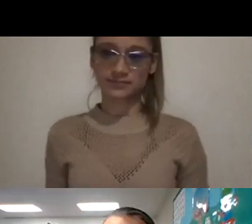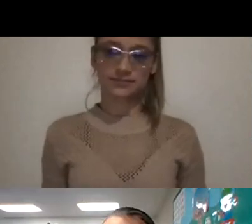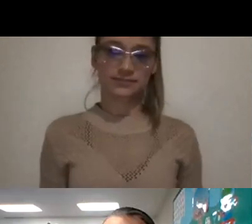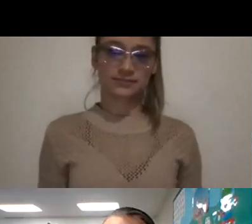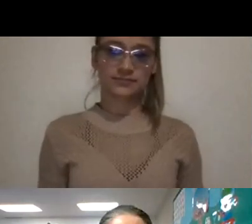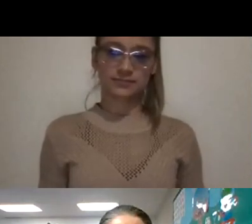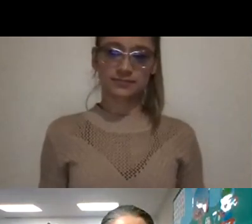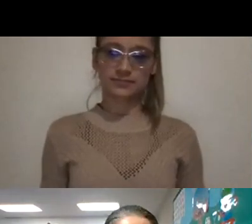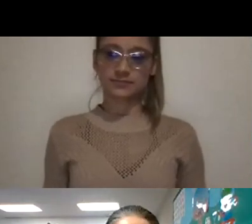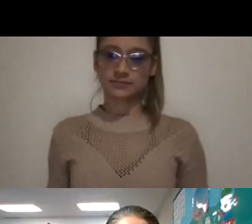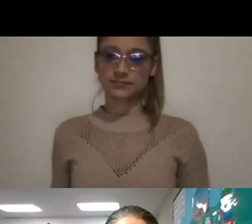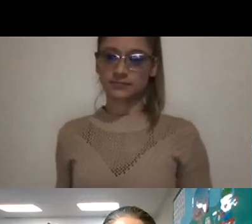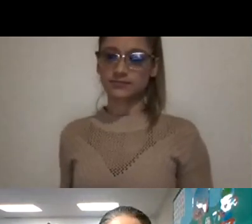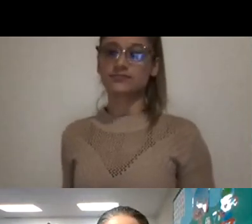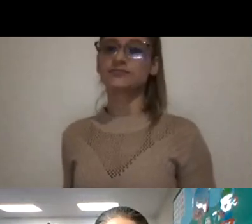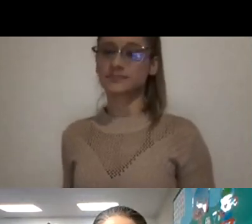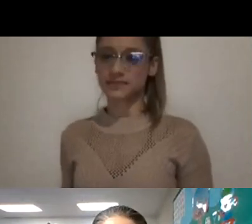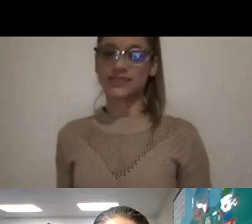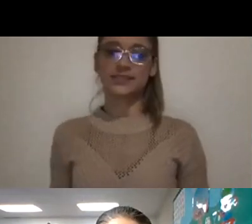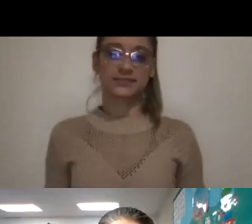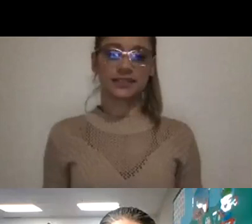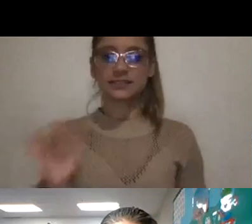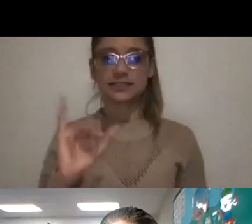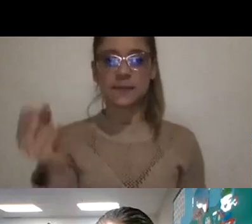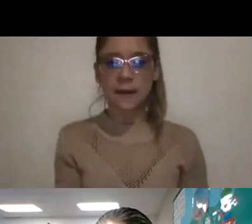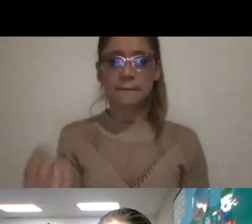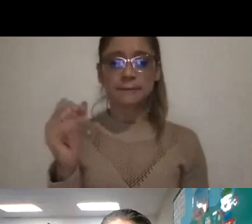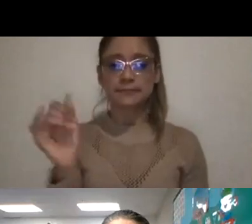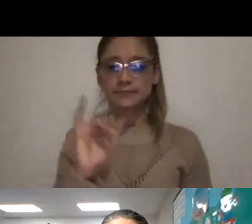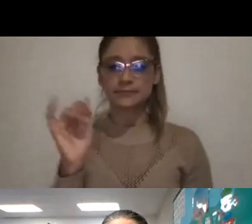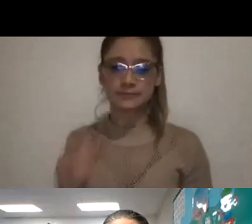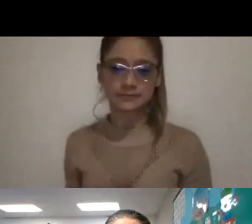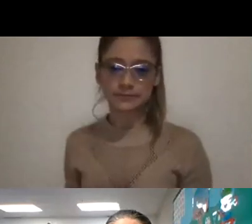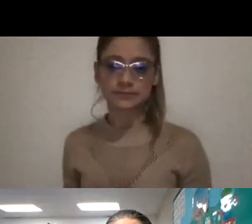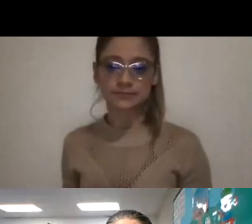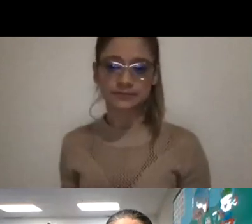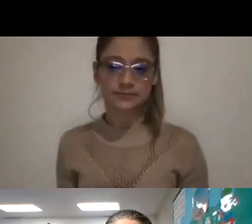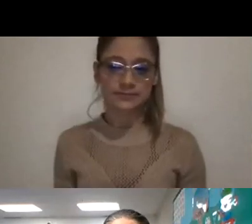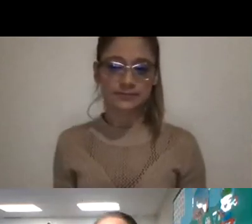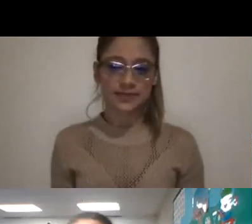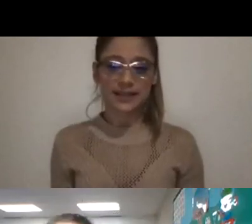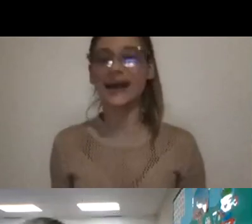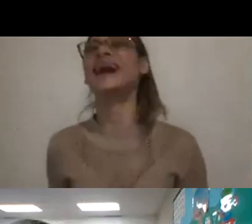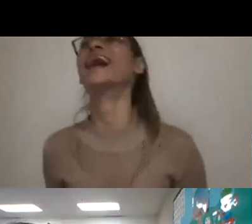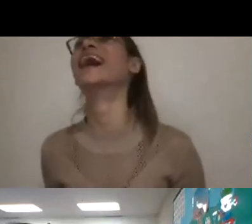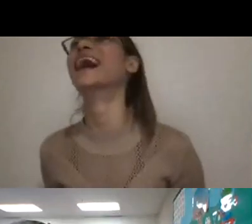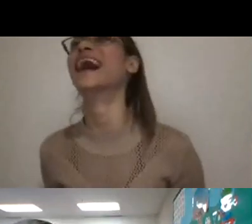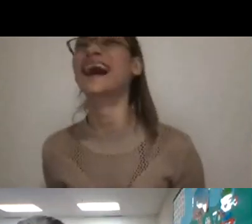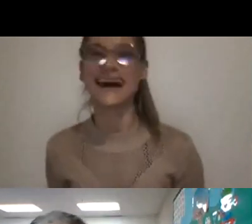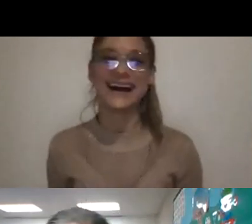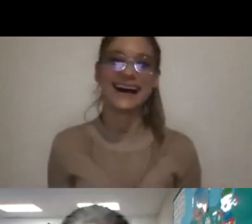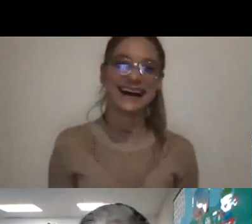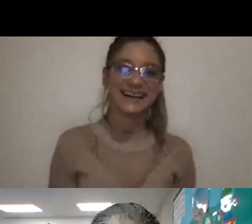Fat. Never heard it before. Yeah. And I have been here for 30 years.